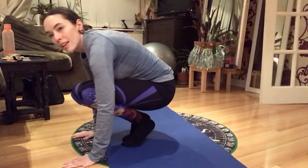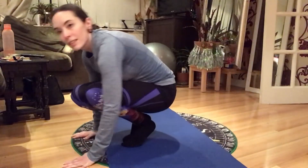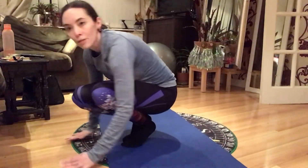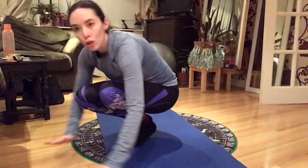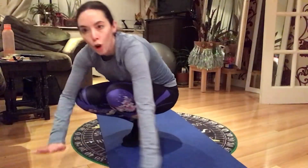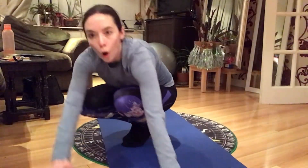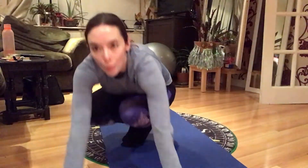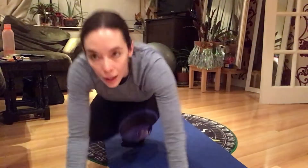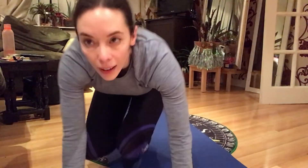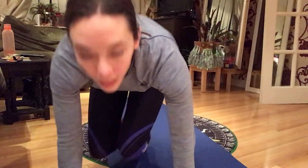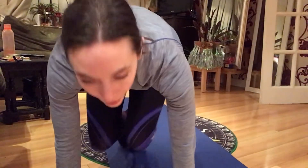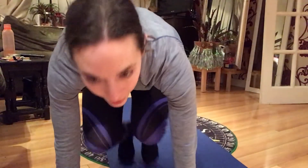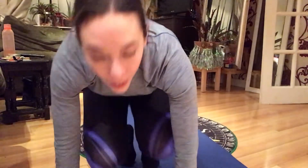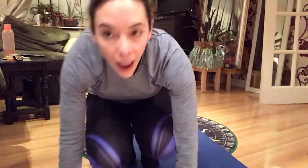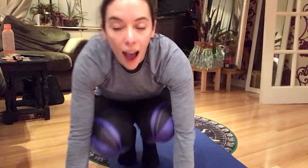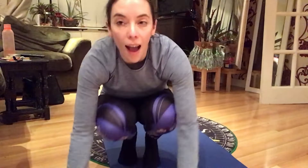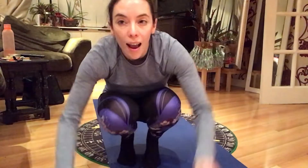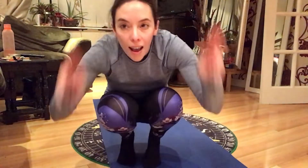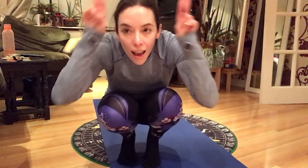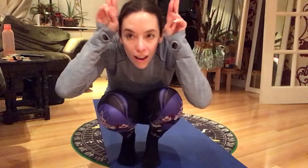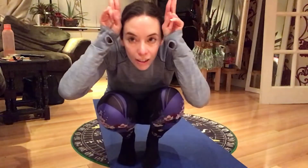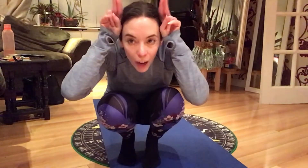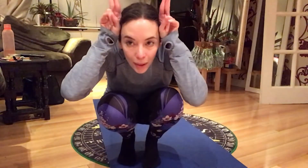See if you can hop like a rabbit.